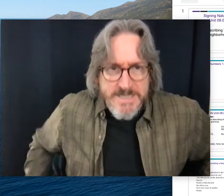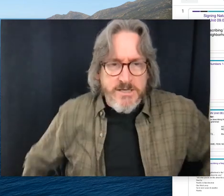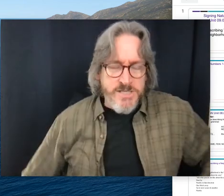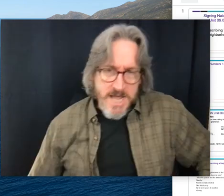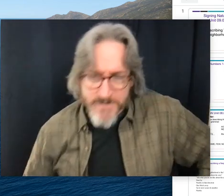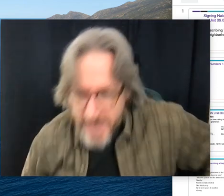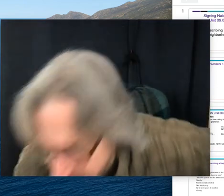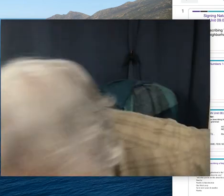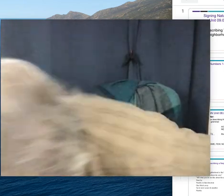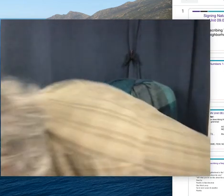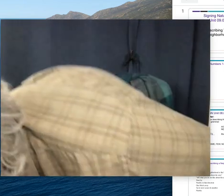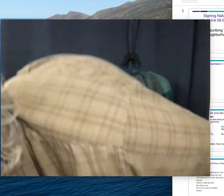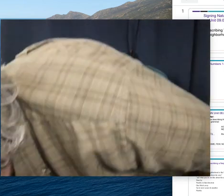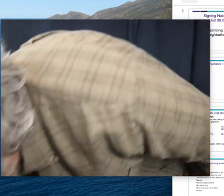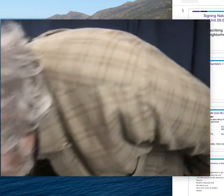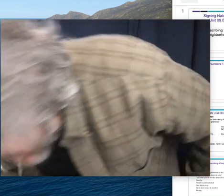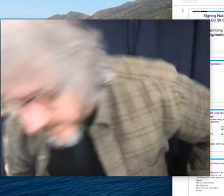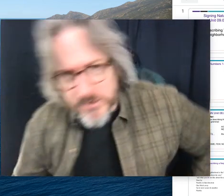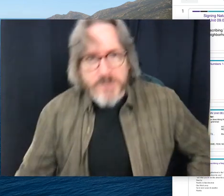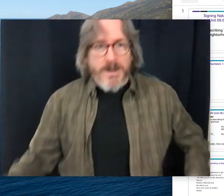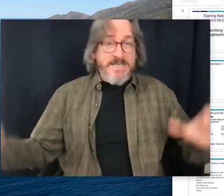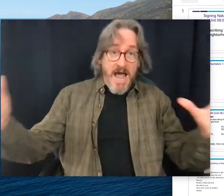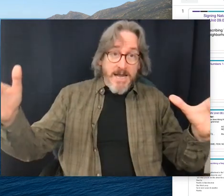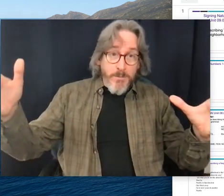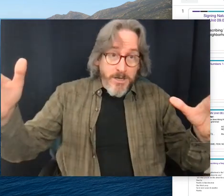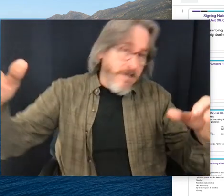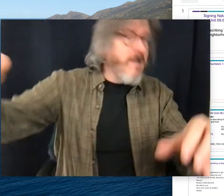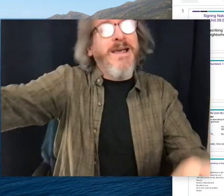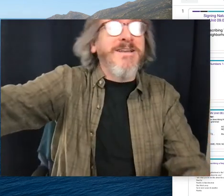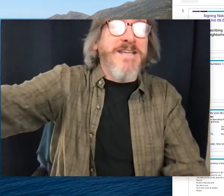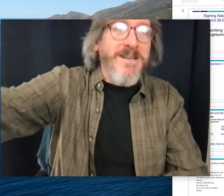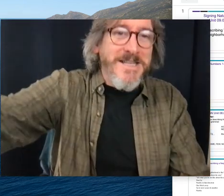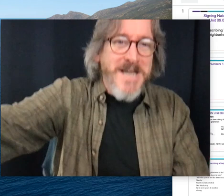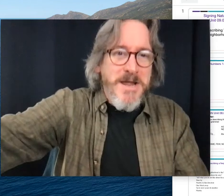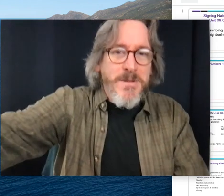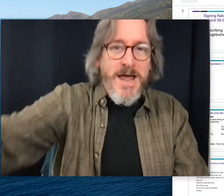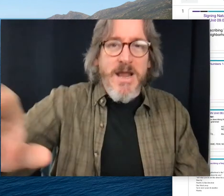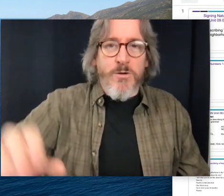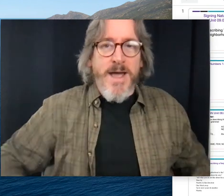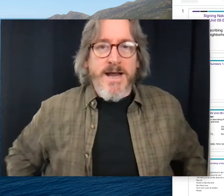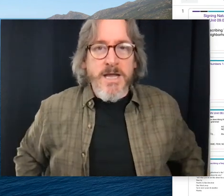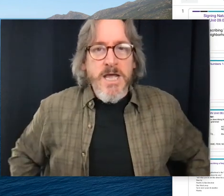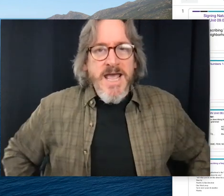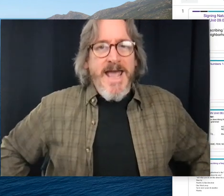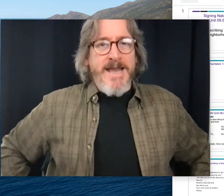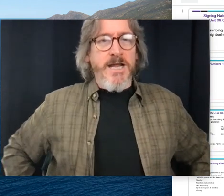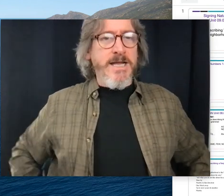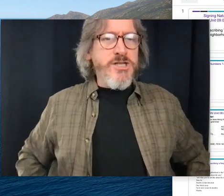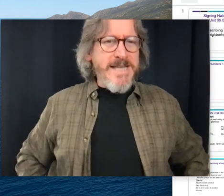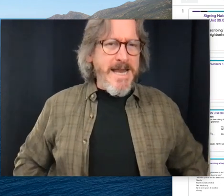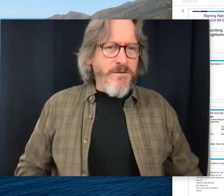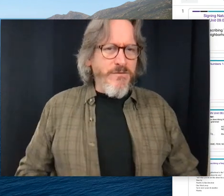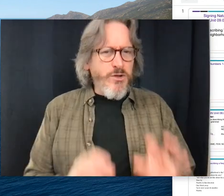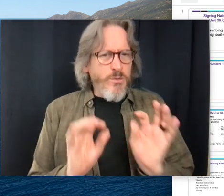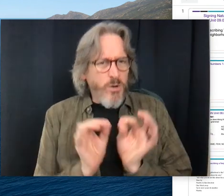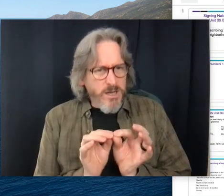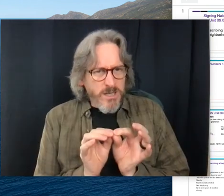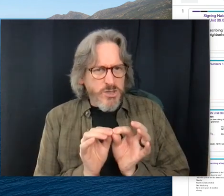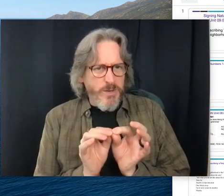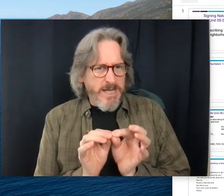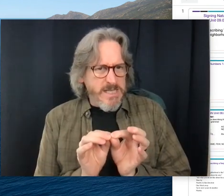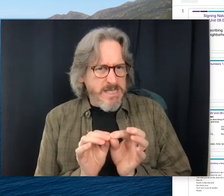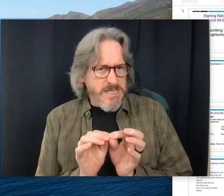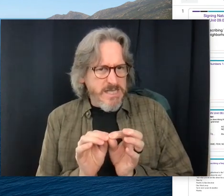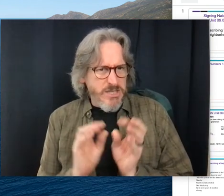more details, and then we got diverted by time and telling the time, and now we're back and just adding a few more